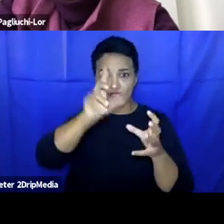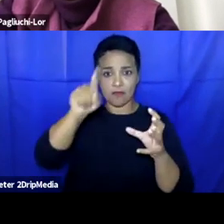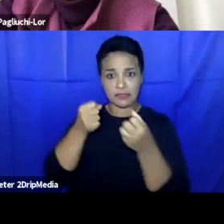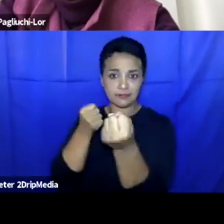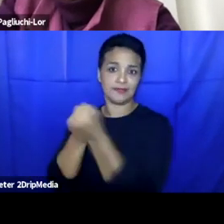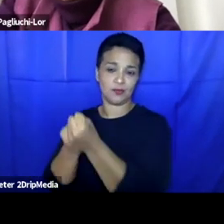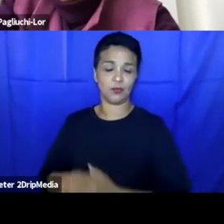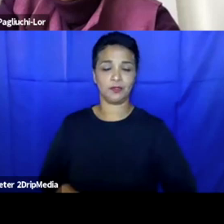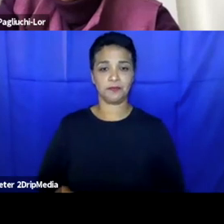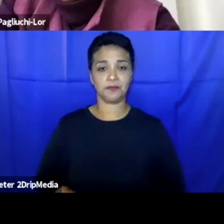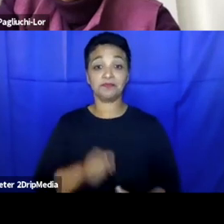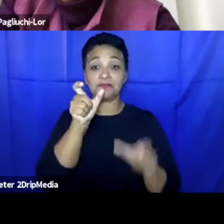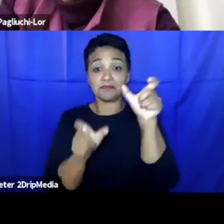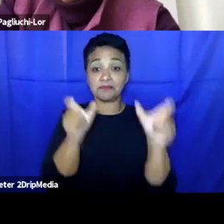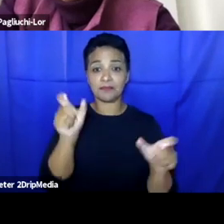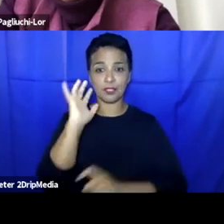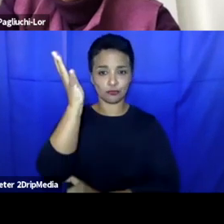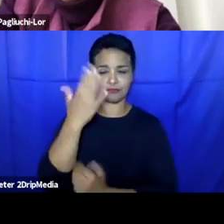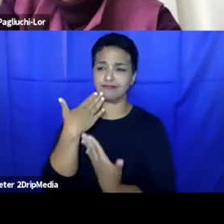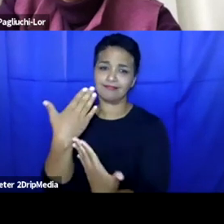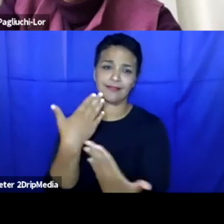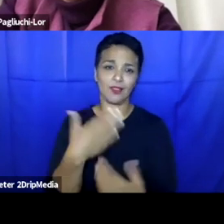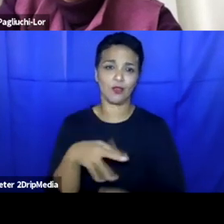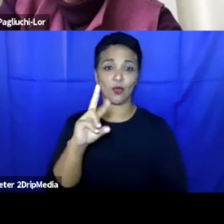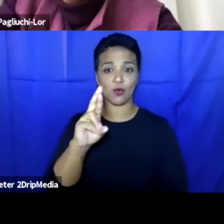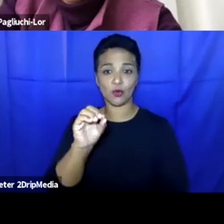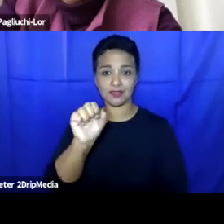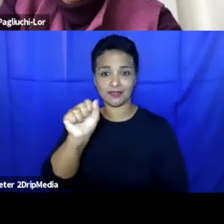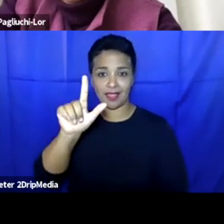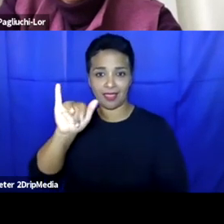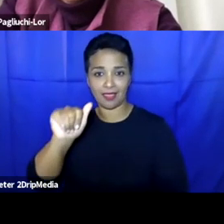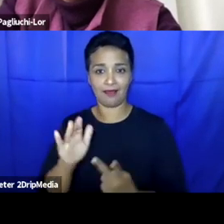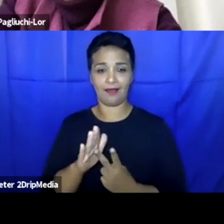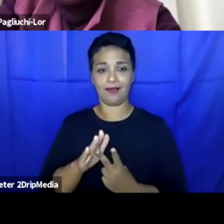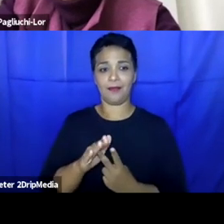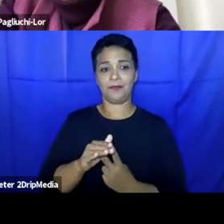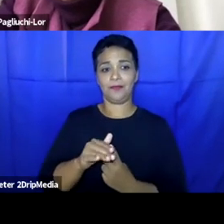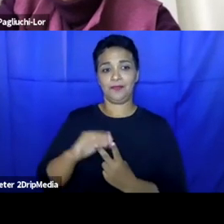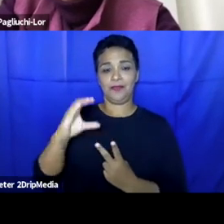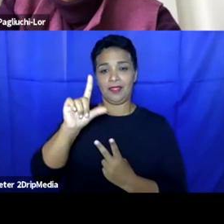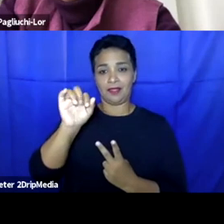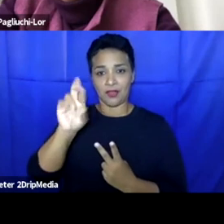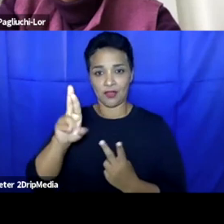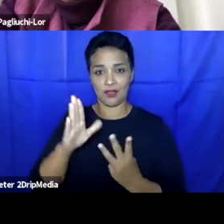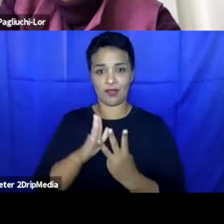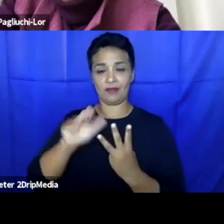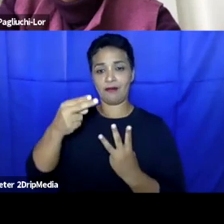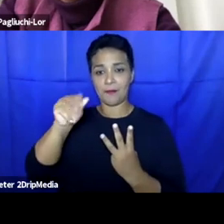our panelists, Rossella, Pagliuchi-Lor, Dr. Ahmed, Shaheed, Claire Simmons,